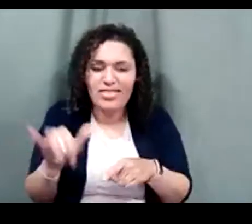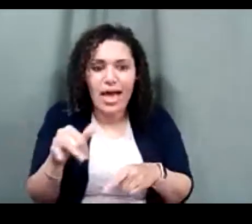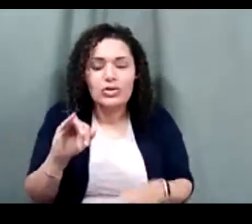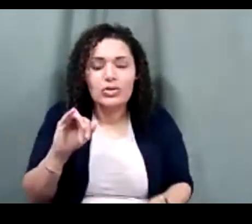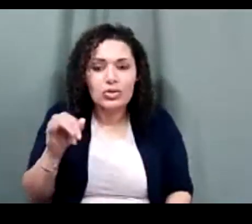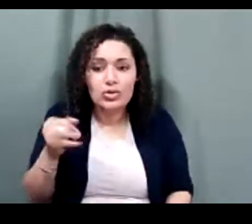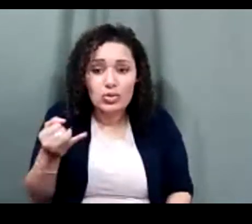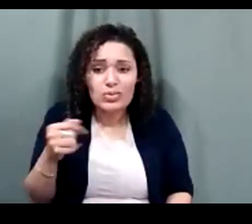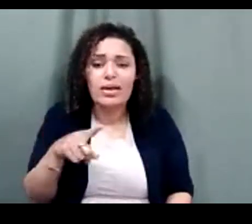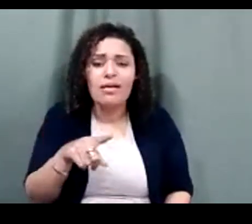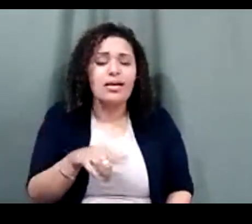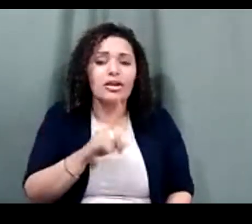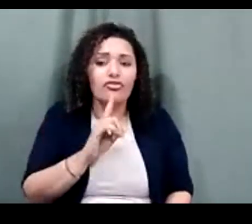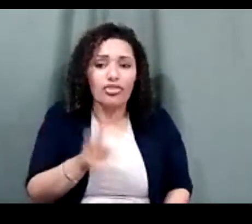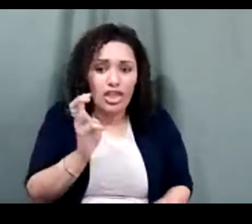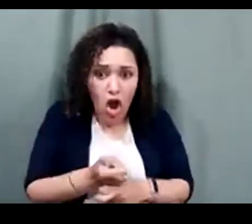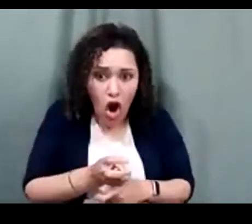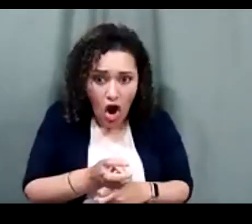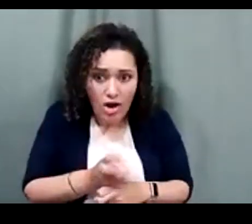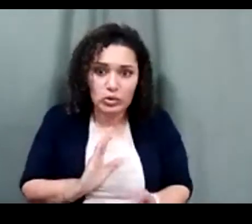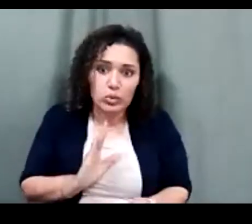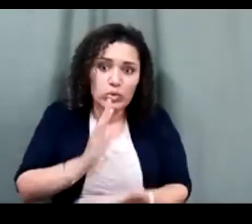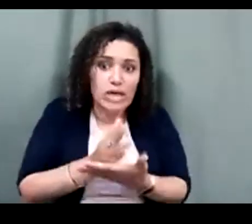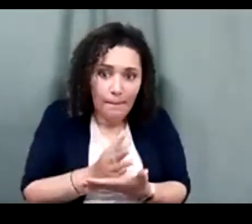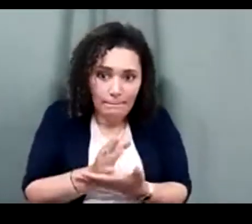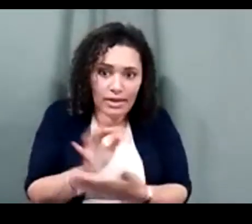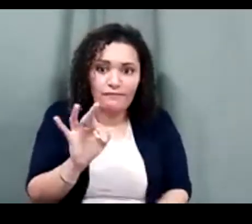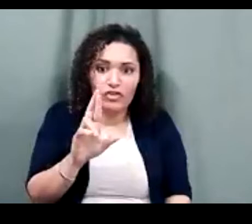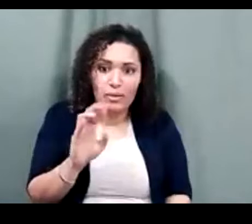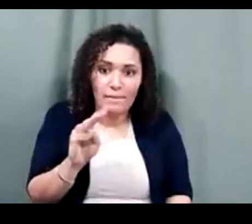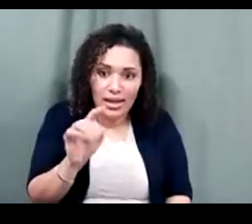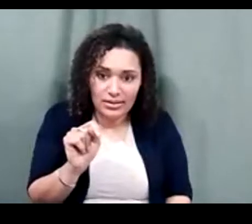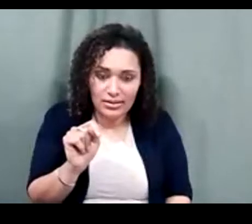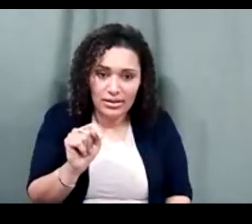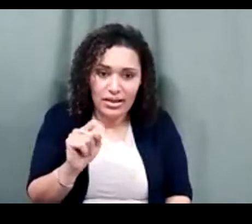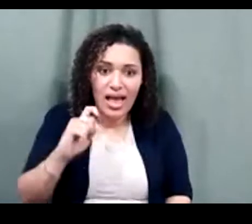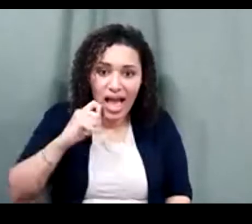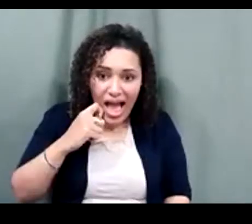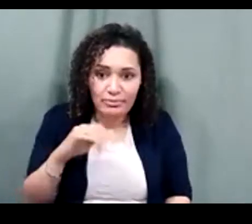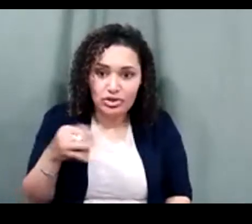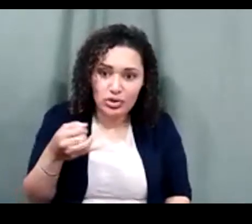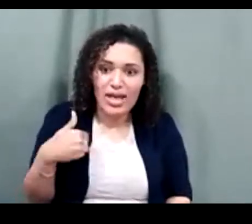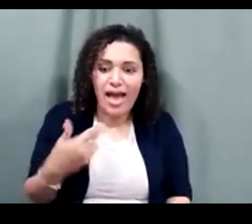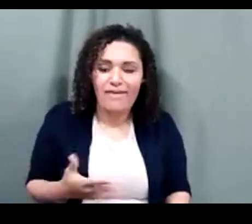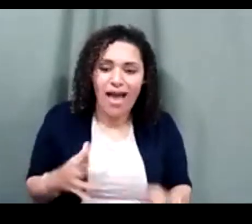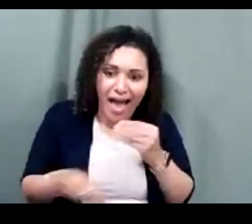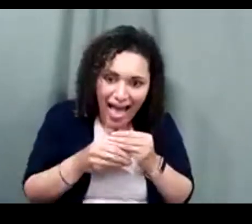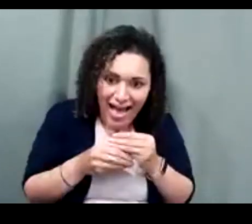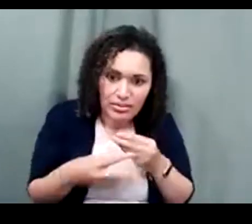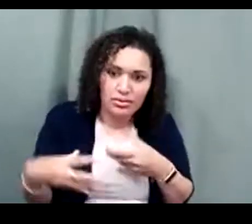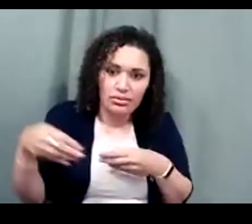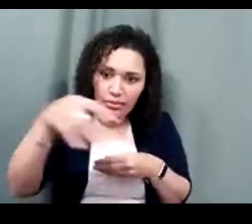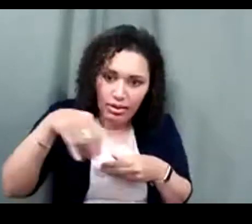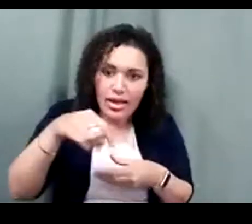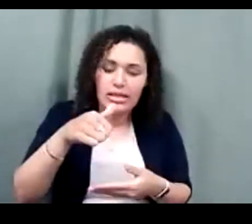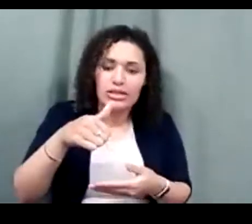really hard to get it to not ferment. True. And if you think about it, like apple juice and things has additives or cider additives to keep